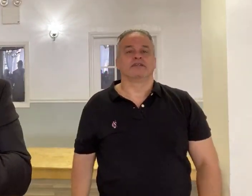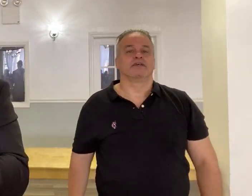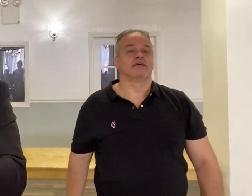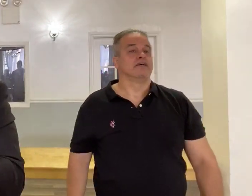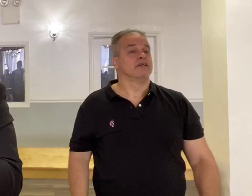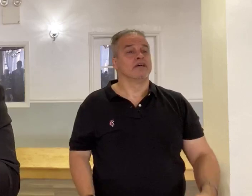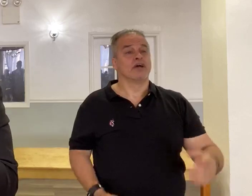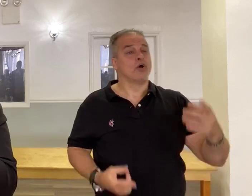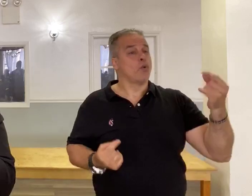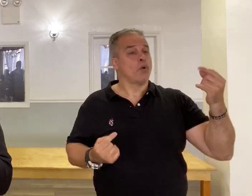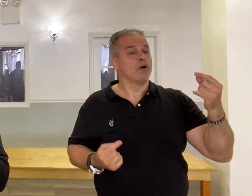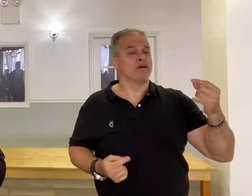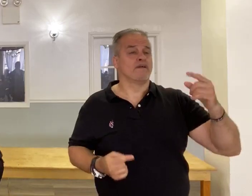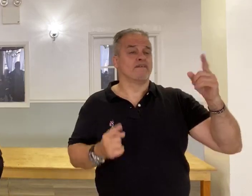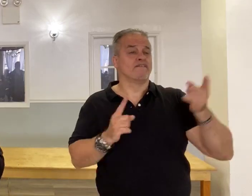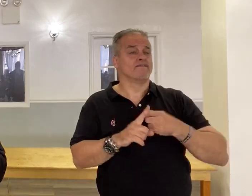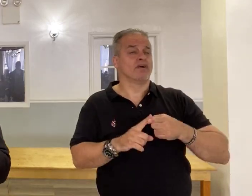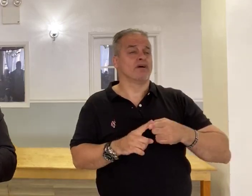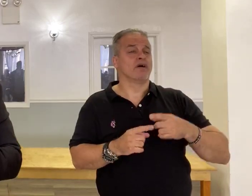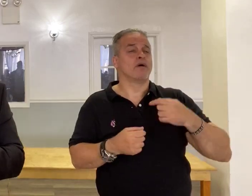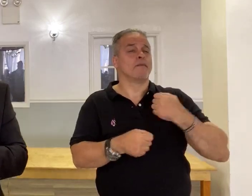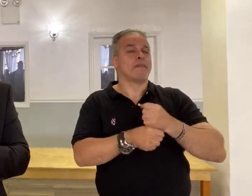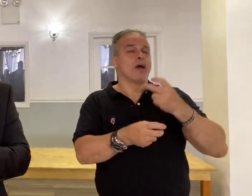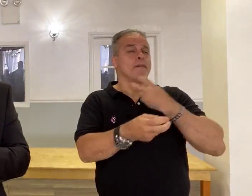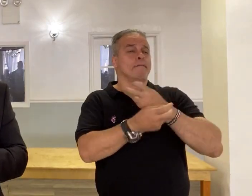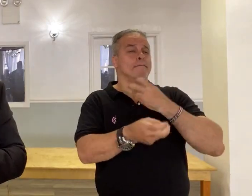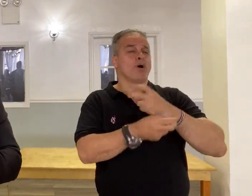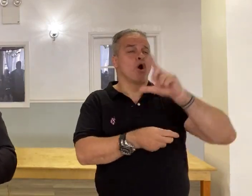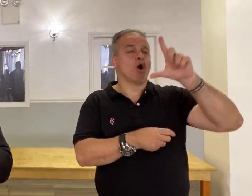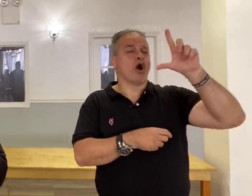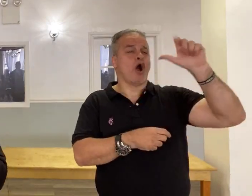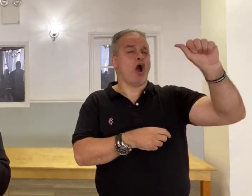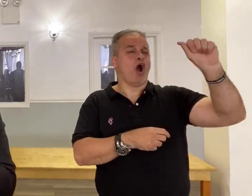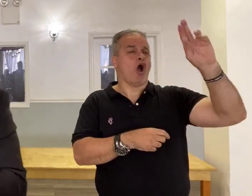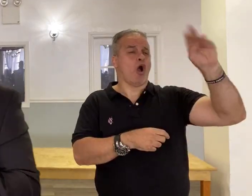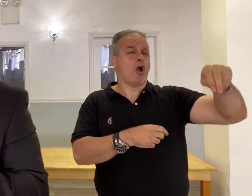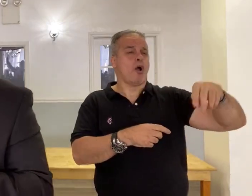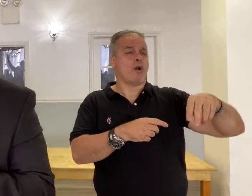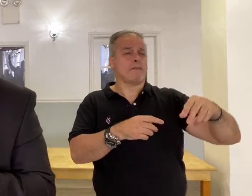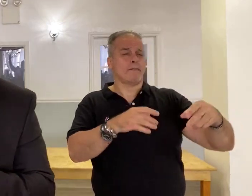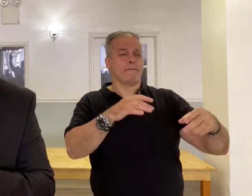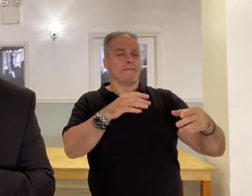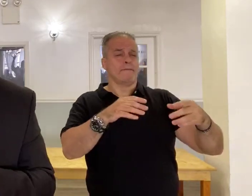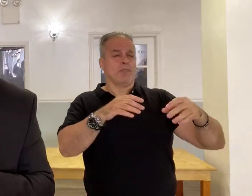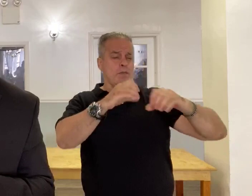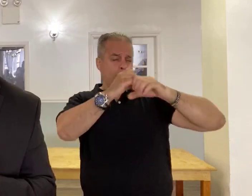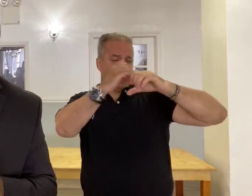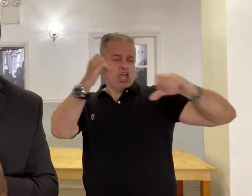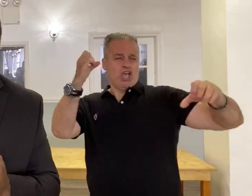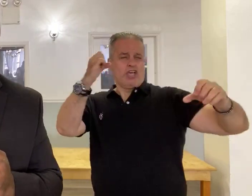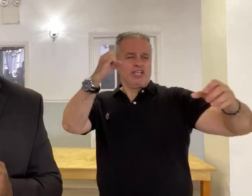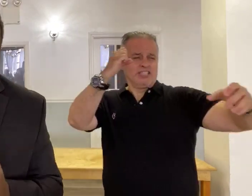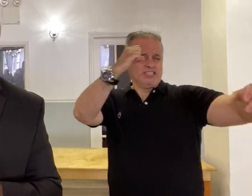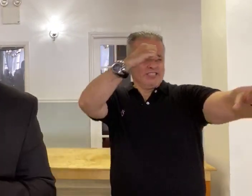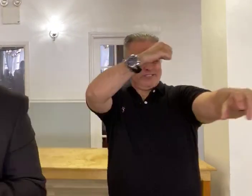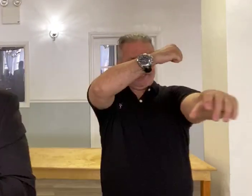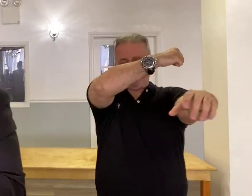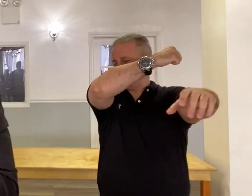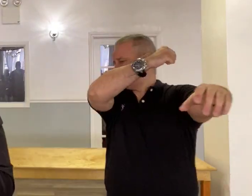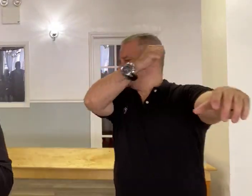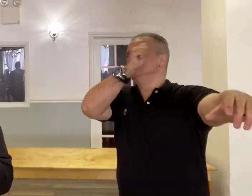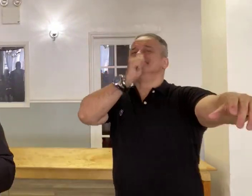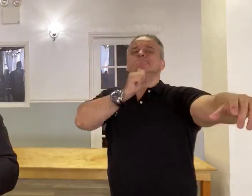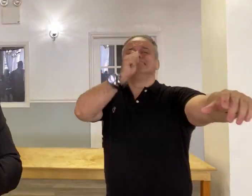breaks the bone in his arm. He does that. You have to be all kinds of inspired to do